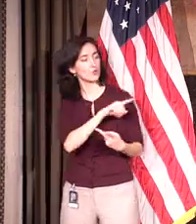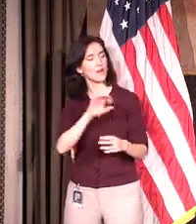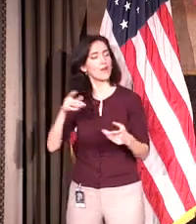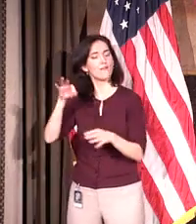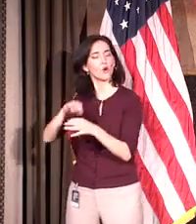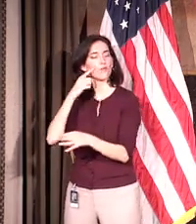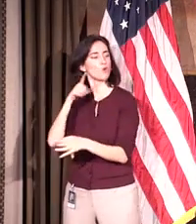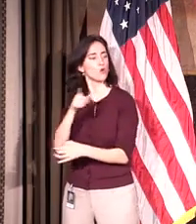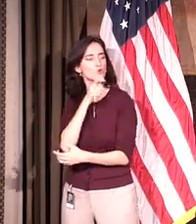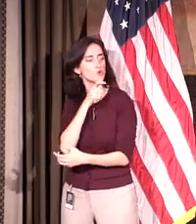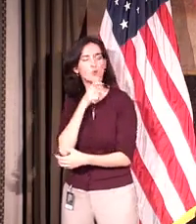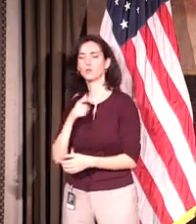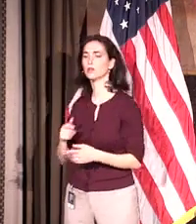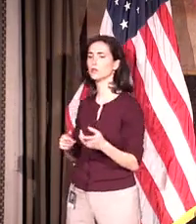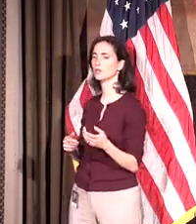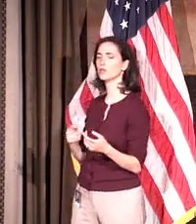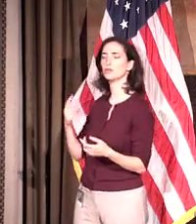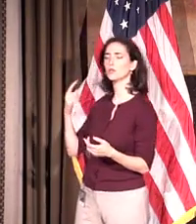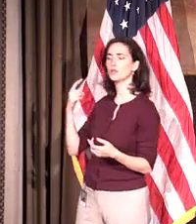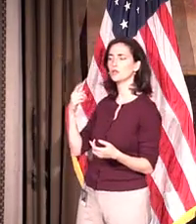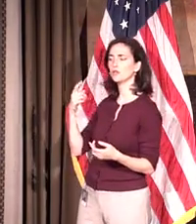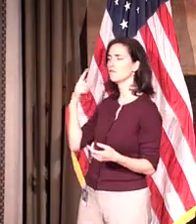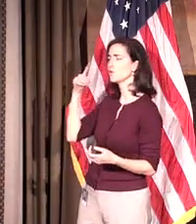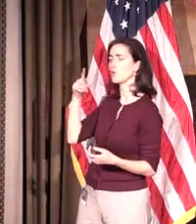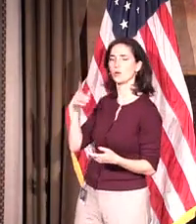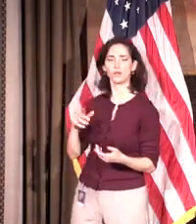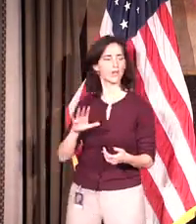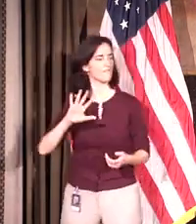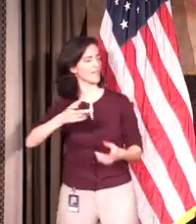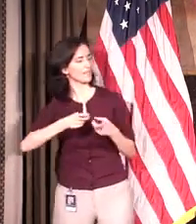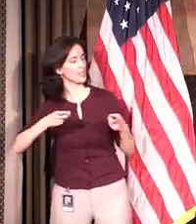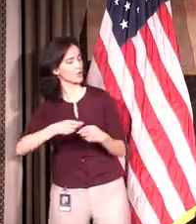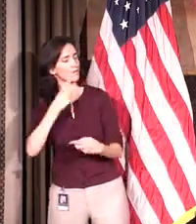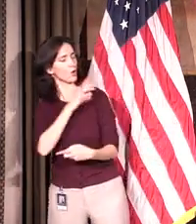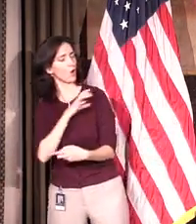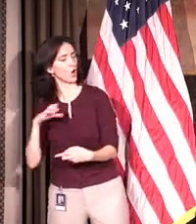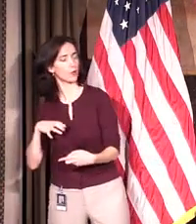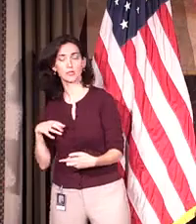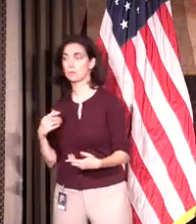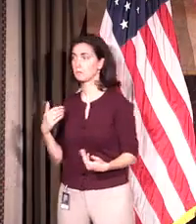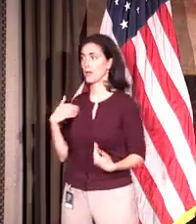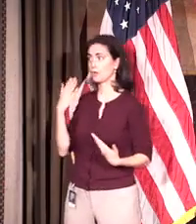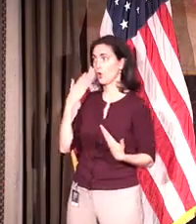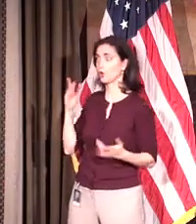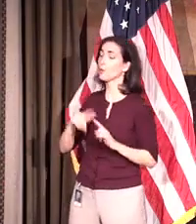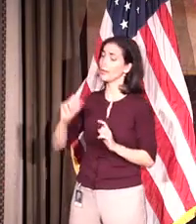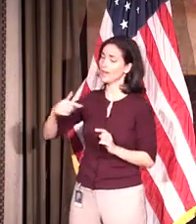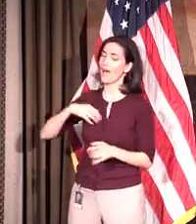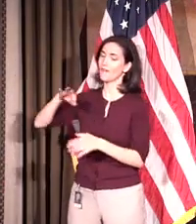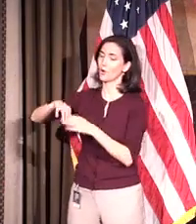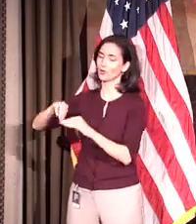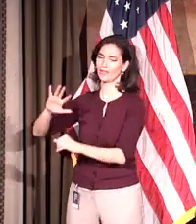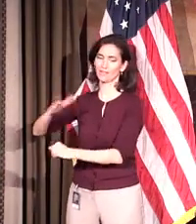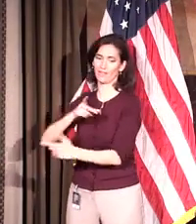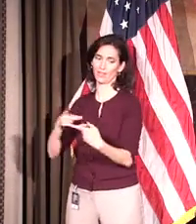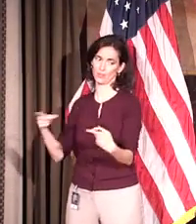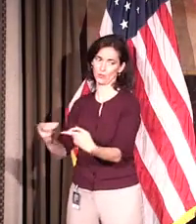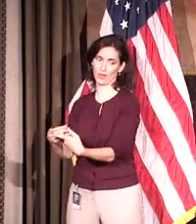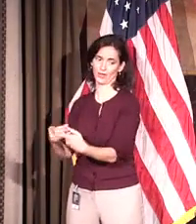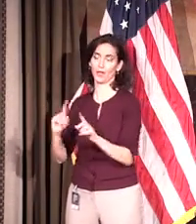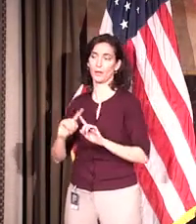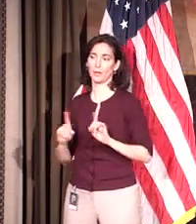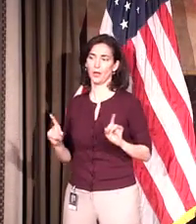Who am I voting for what? Congress, 5th District. I don't know. But I do vote in the 5th District.